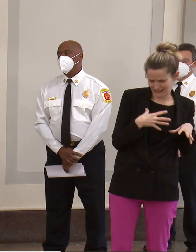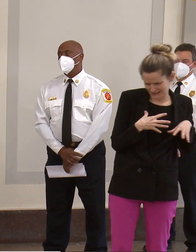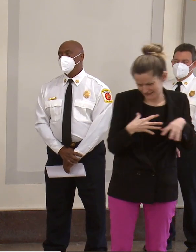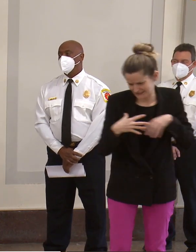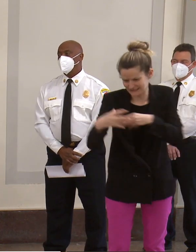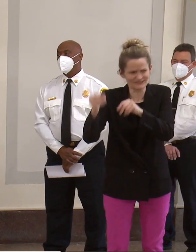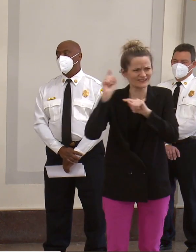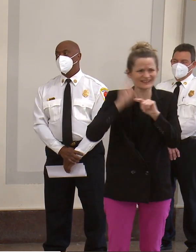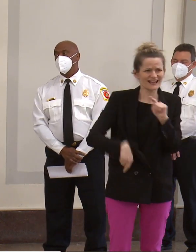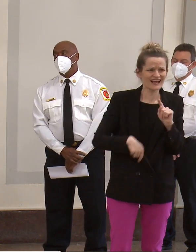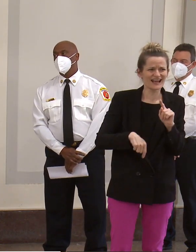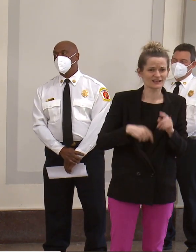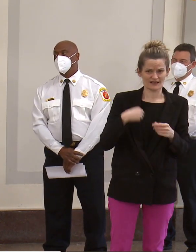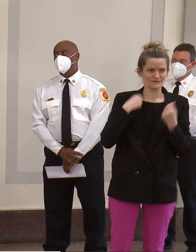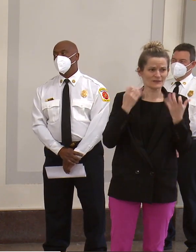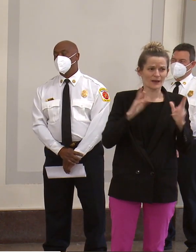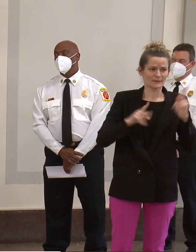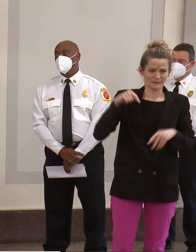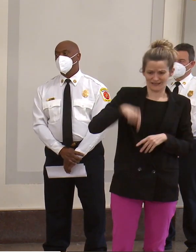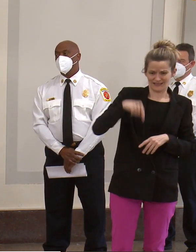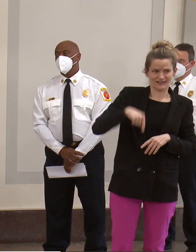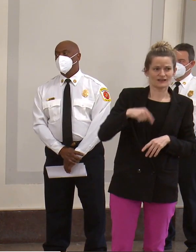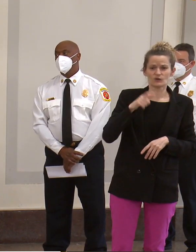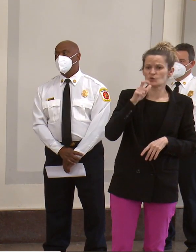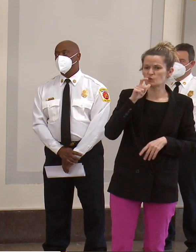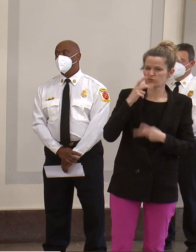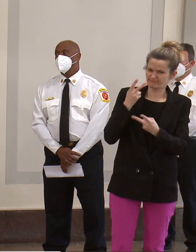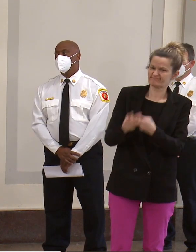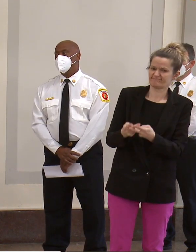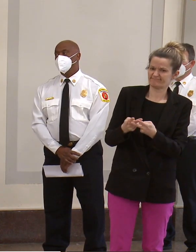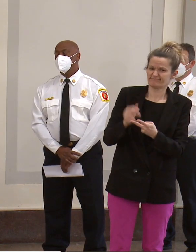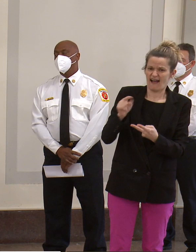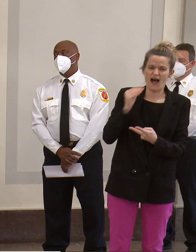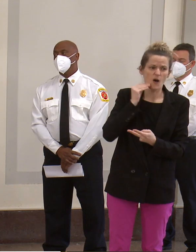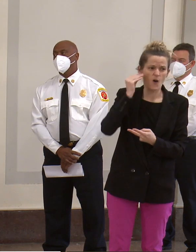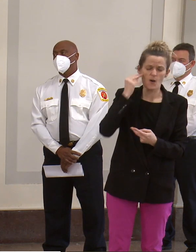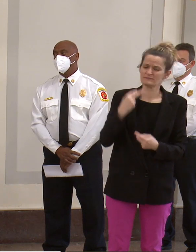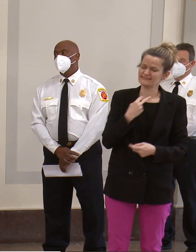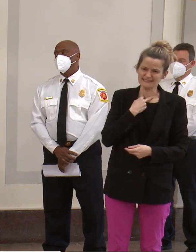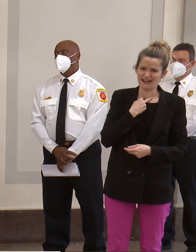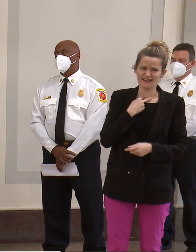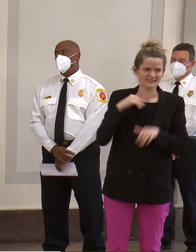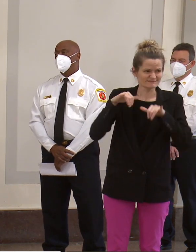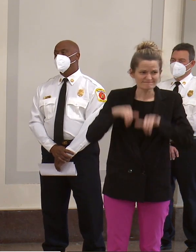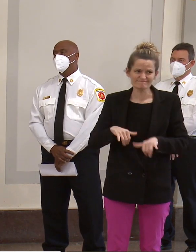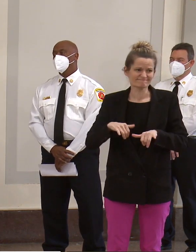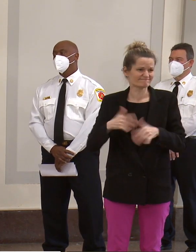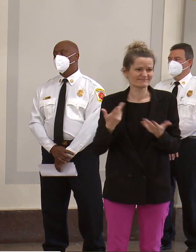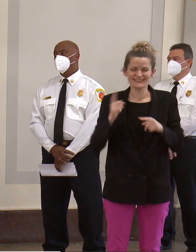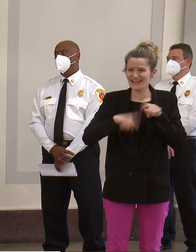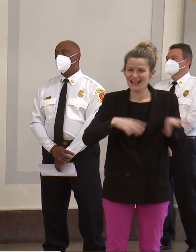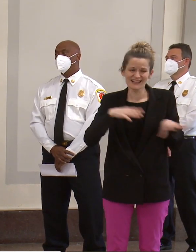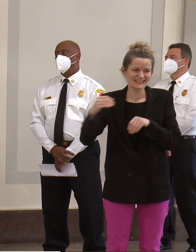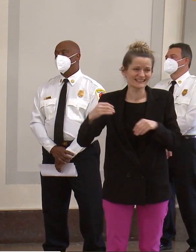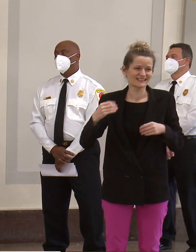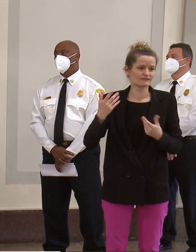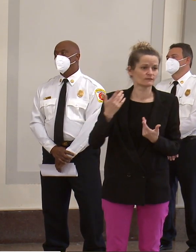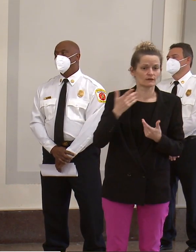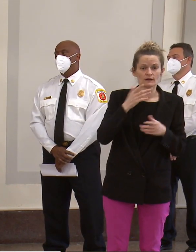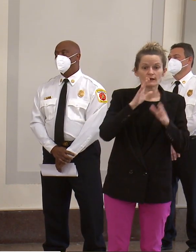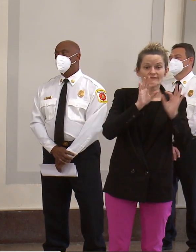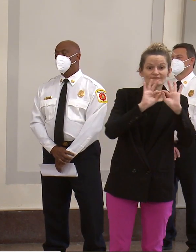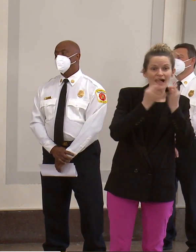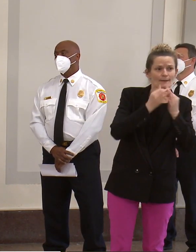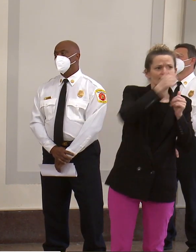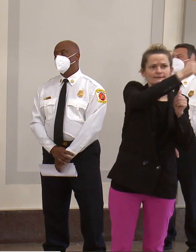we know that they'll have people coming into their homes, working with them. Their families will be visiting them, right? They deserve